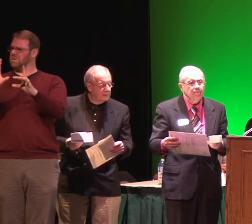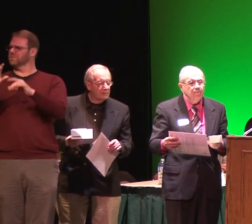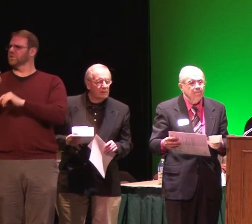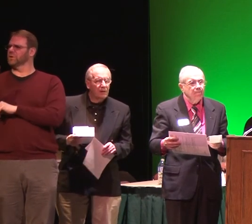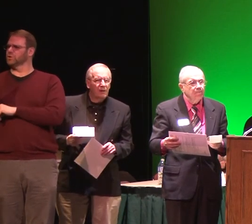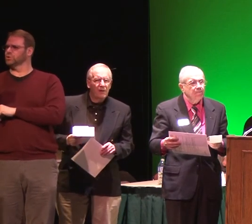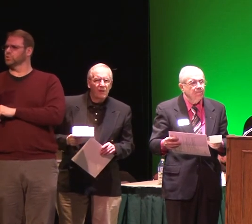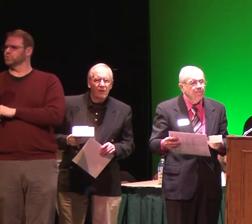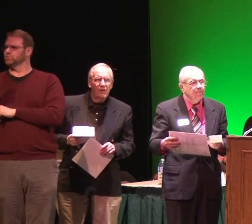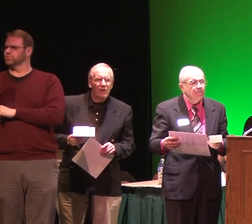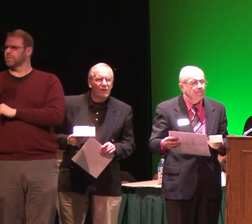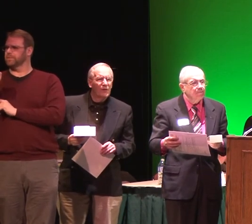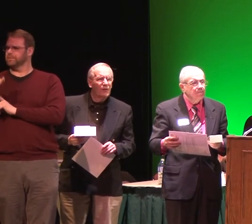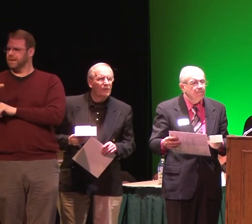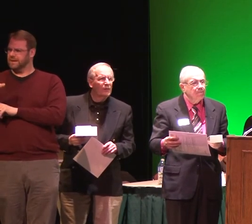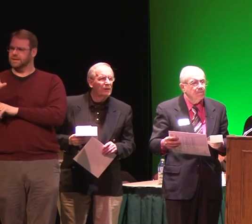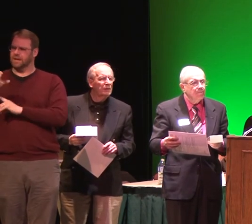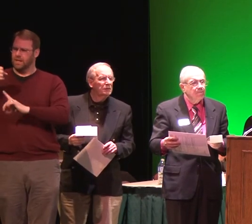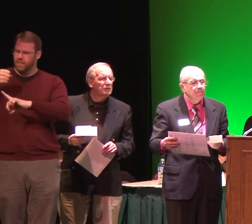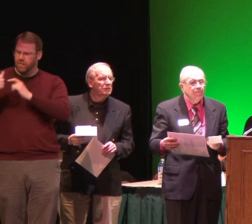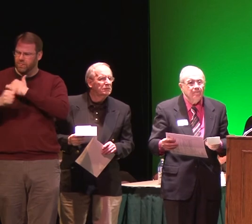Moniz.